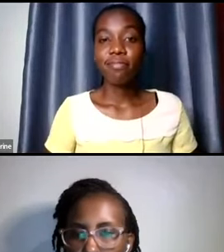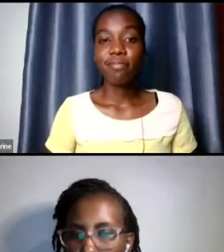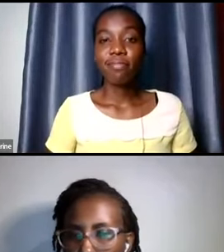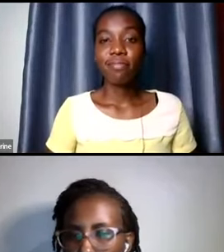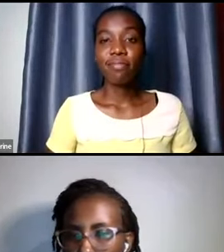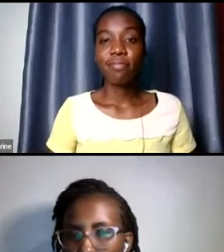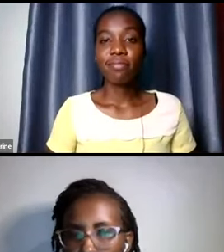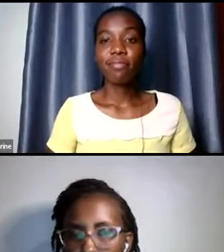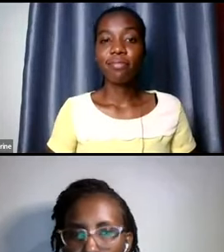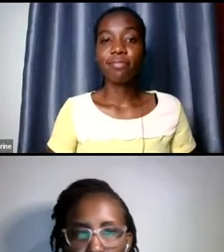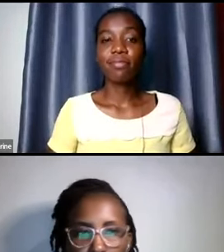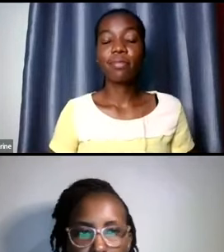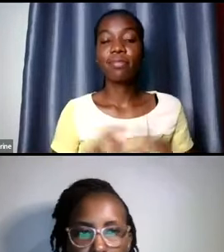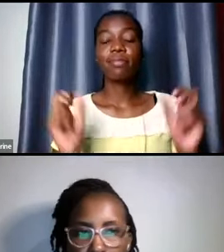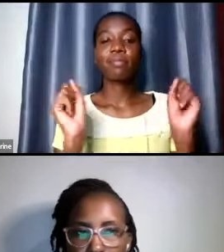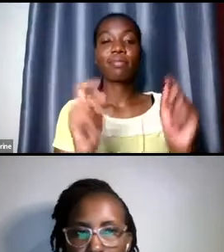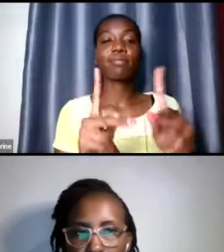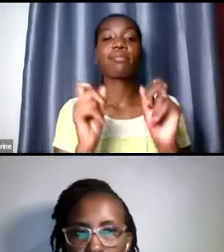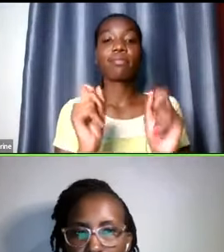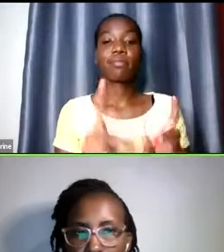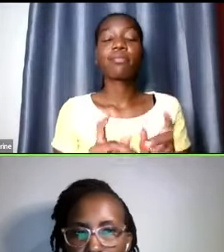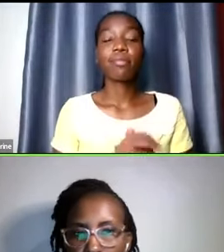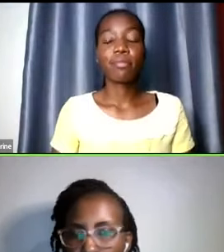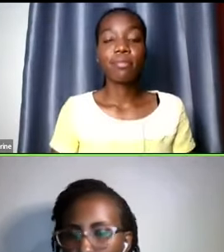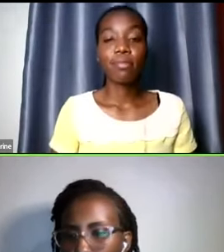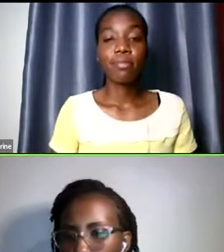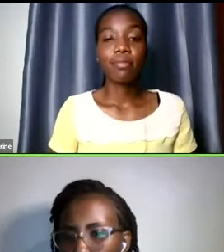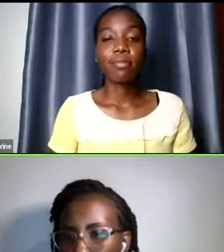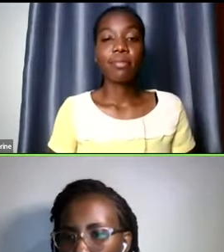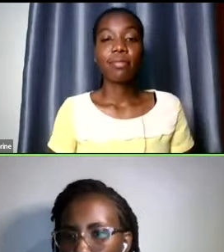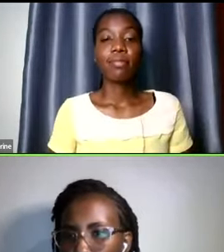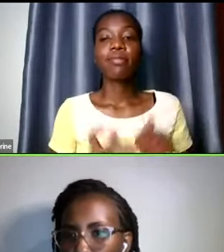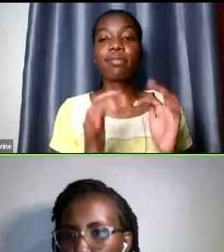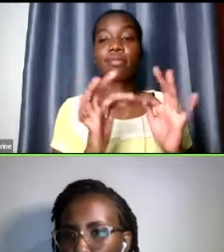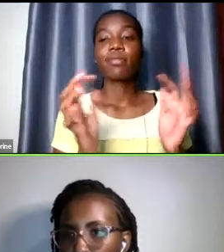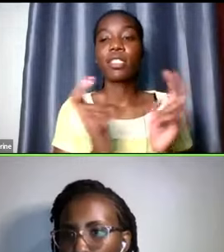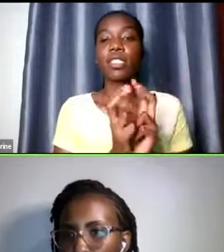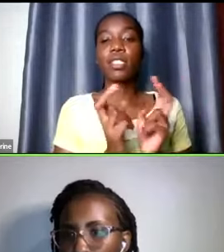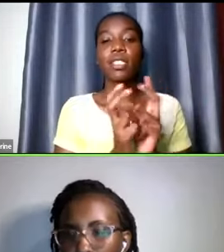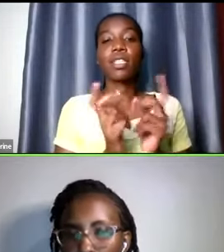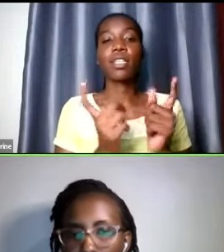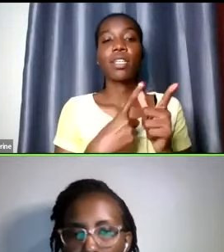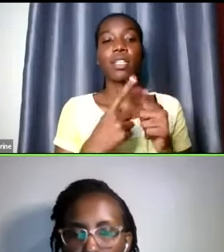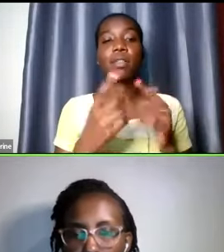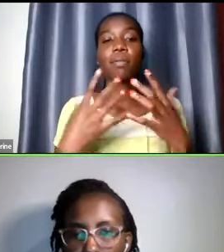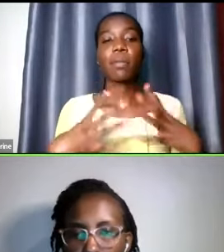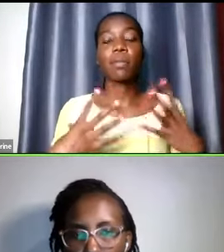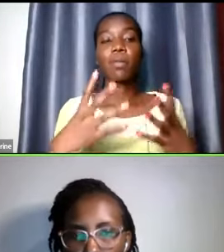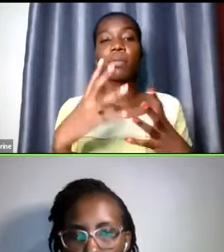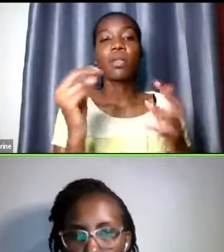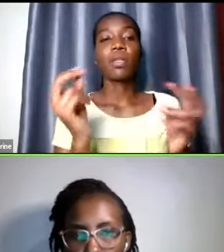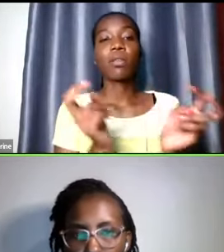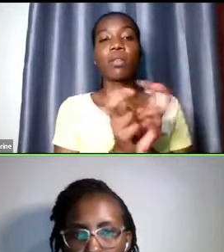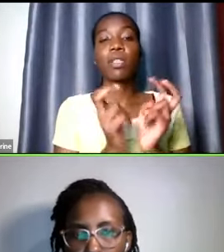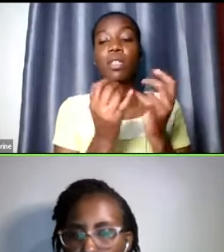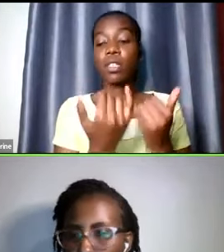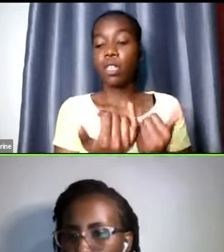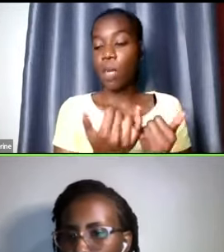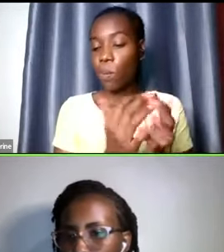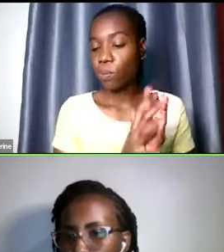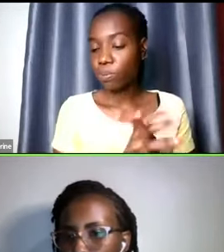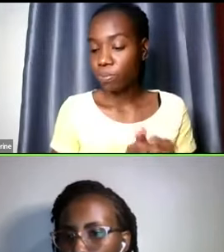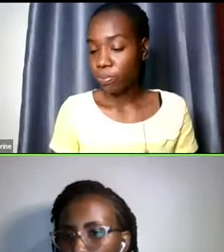Okay. Yeah, you can type in your number so that then for those who can pick the number now, they can get to do